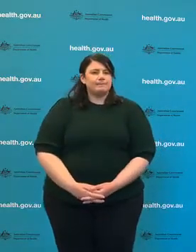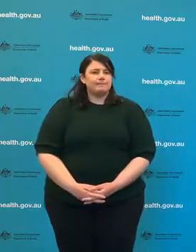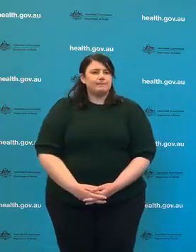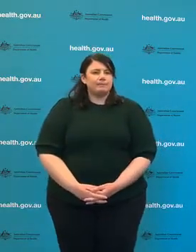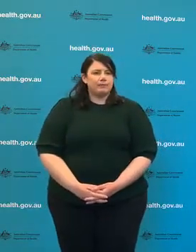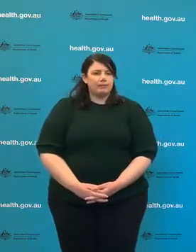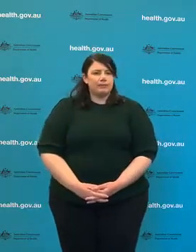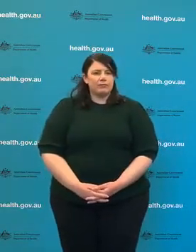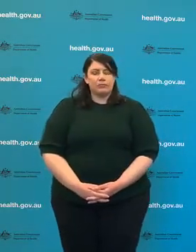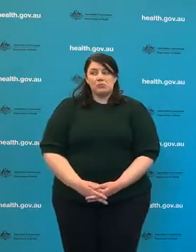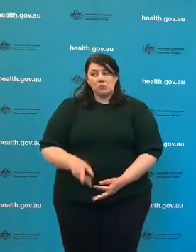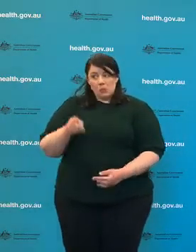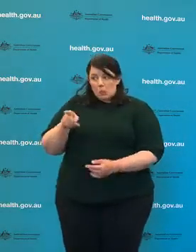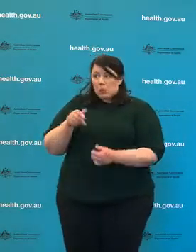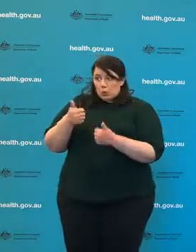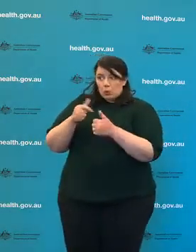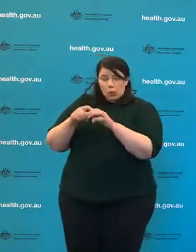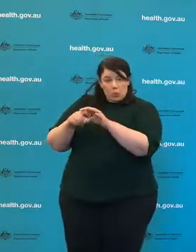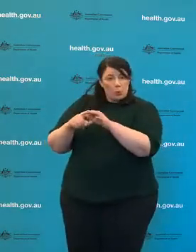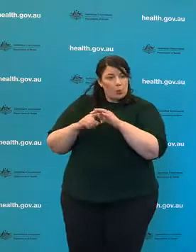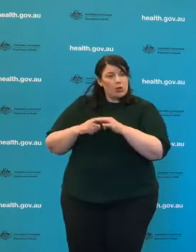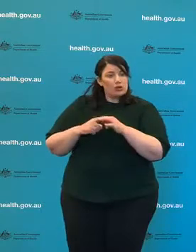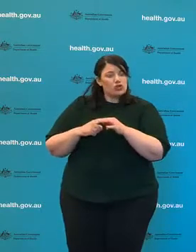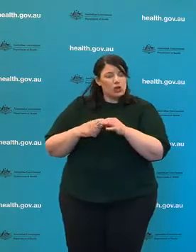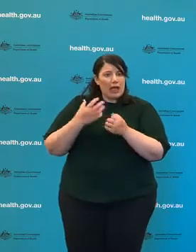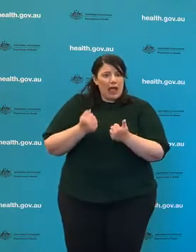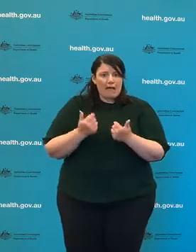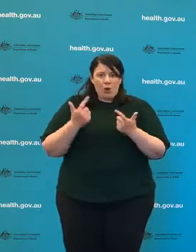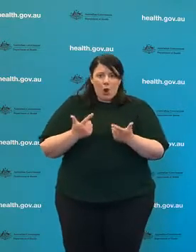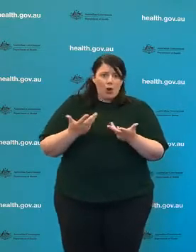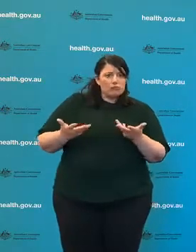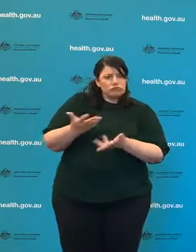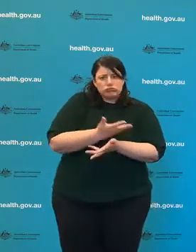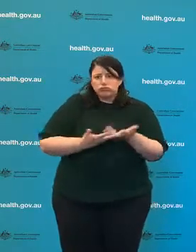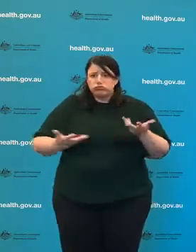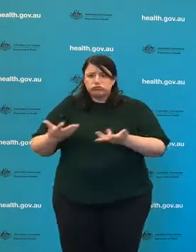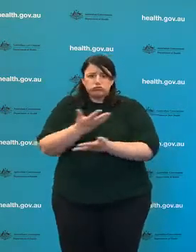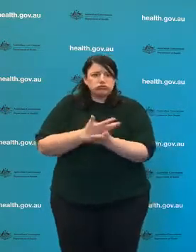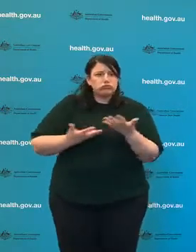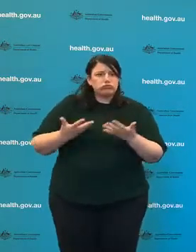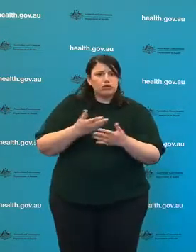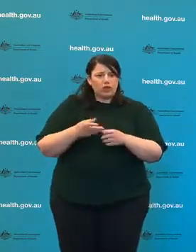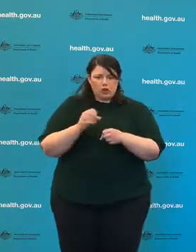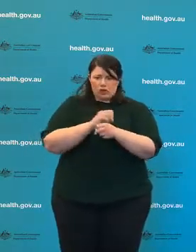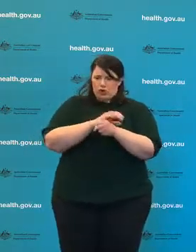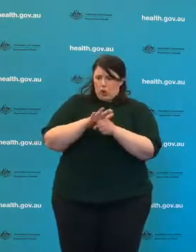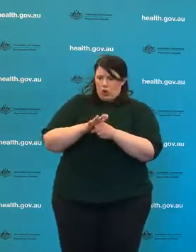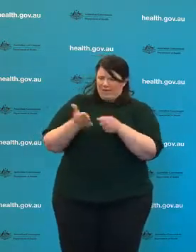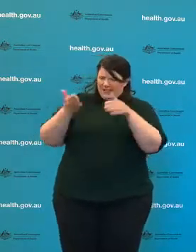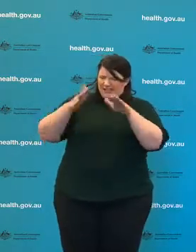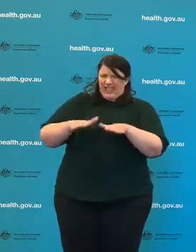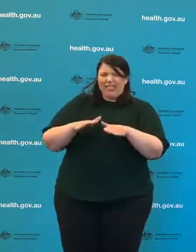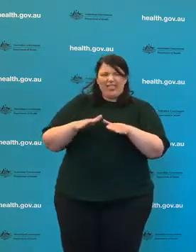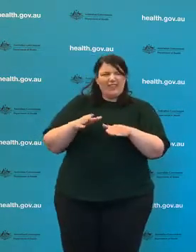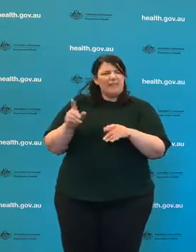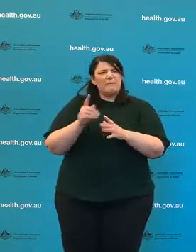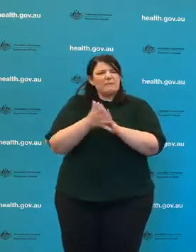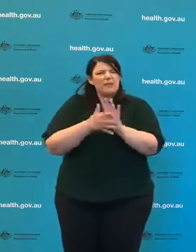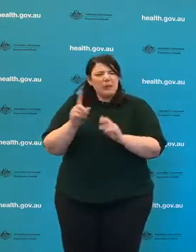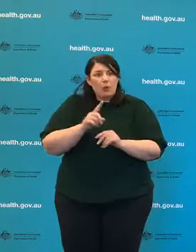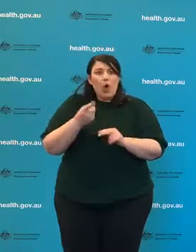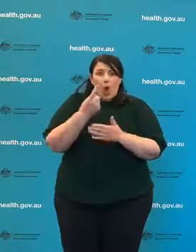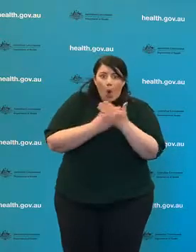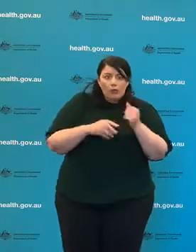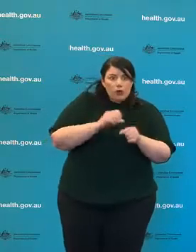is? It's a really good question, and there's been a lot of discussion about how we're classifying COVID-related deaths.